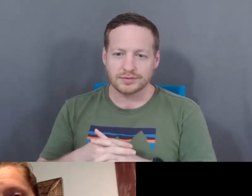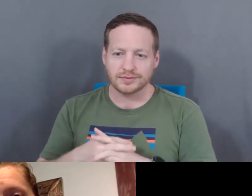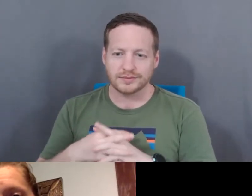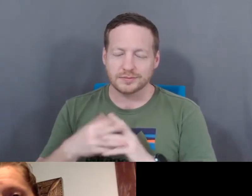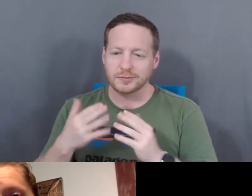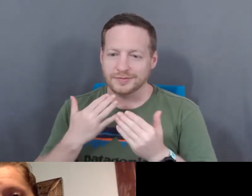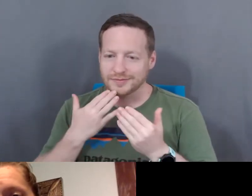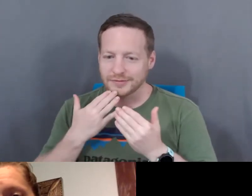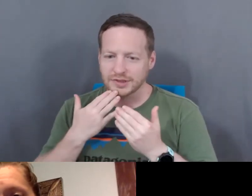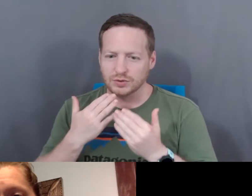Drew.